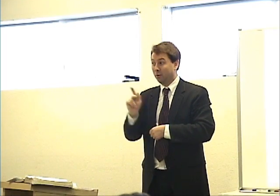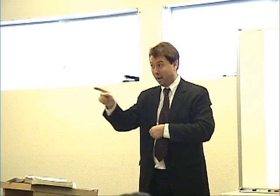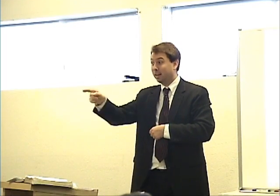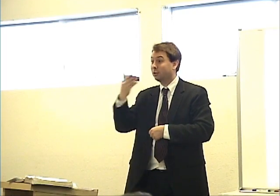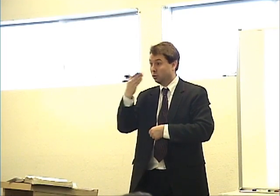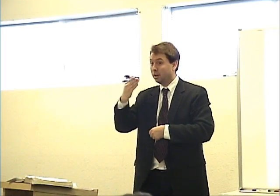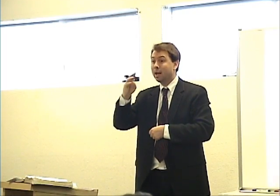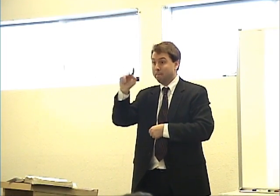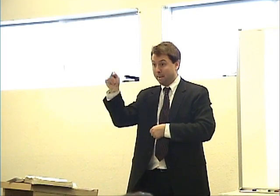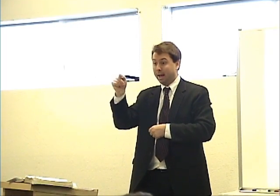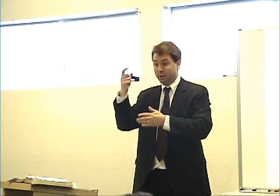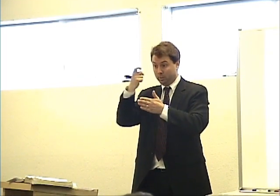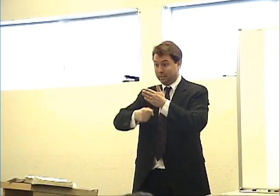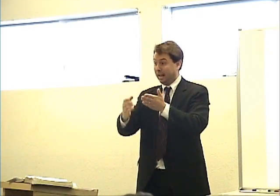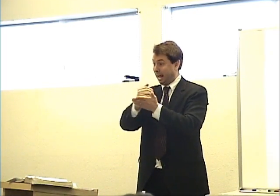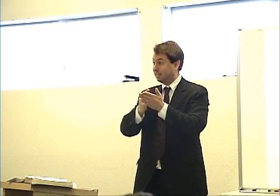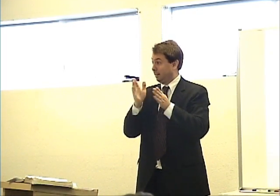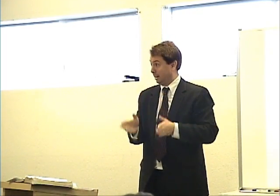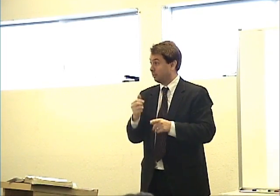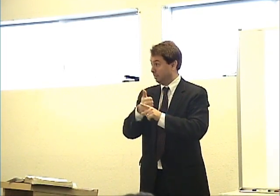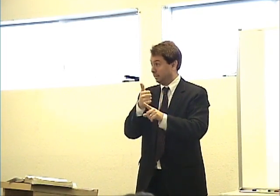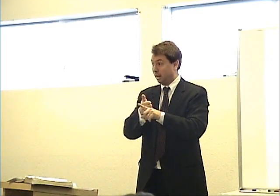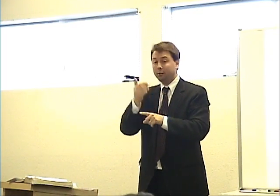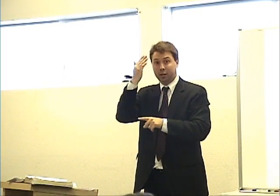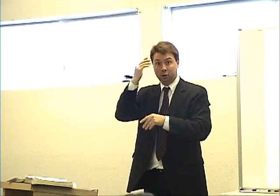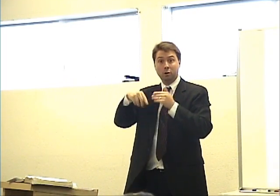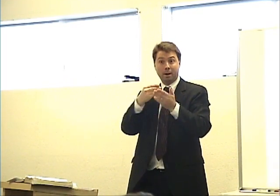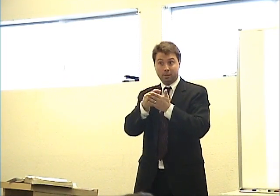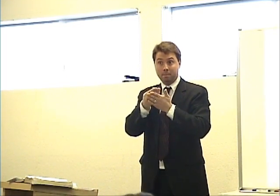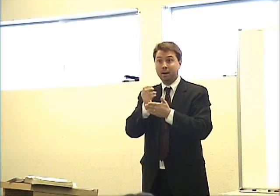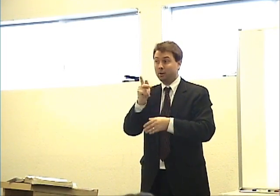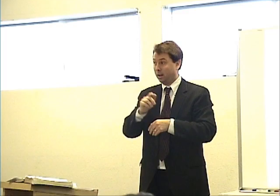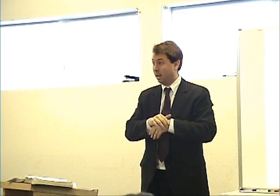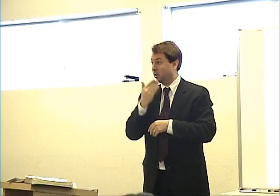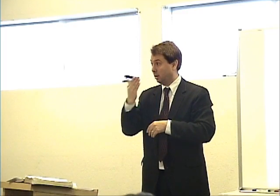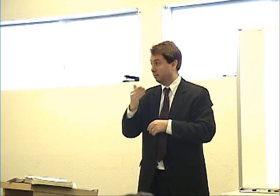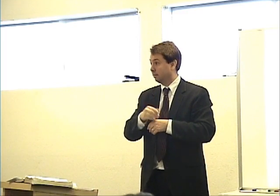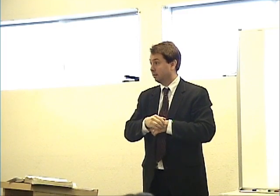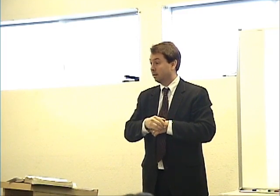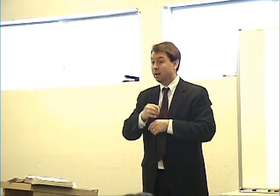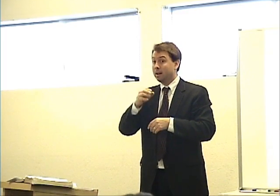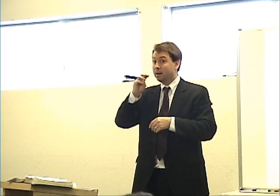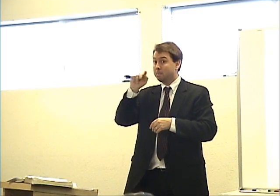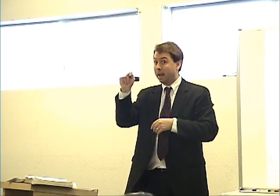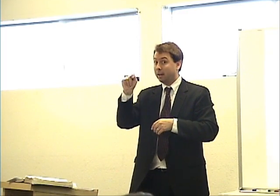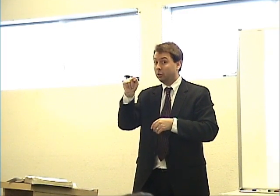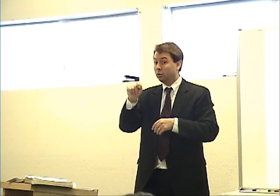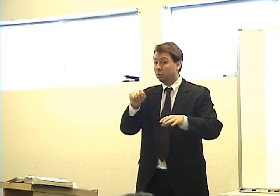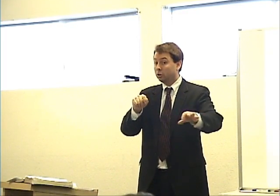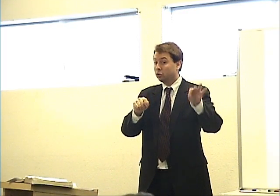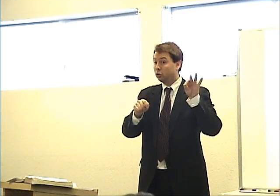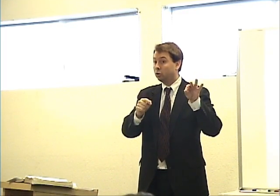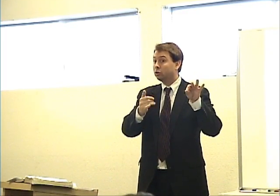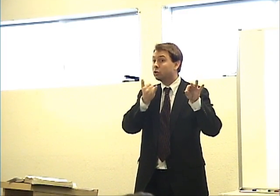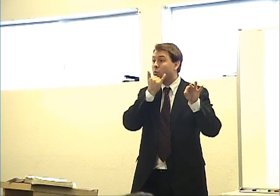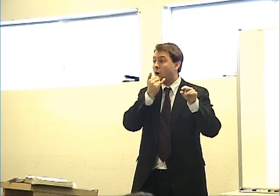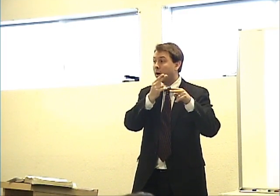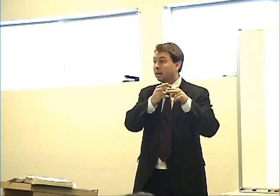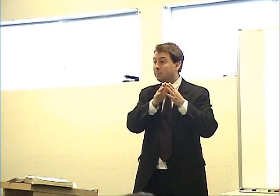Okay, that's good. Matthew was a tax collector himself. He knew about the money. Okay, good. Matthew chose the wrong name of the